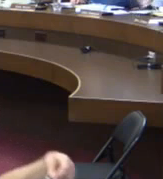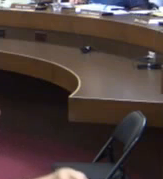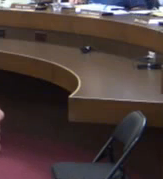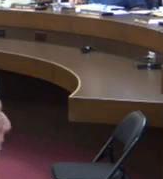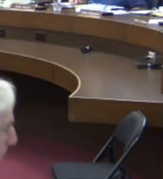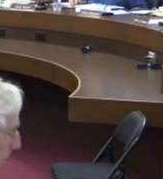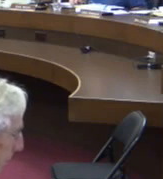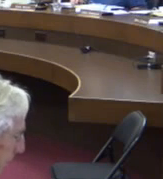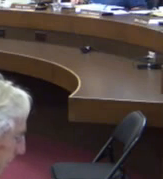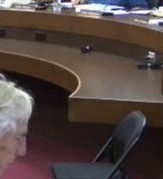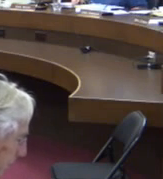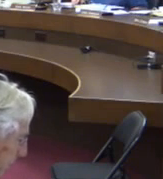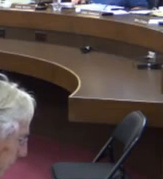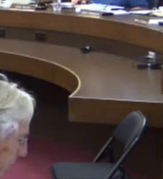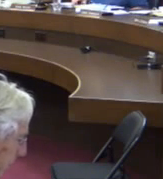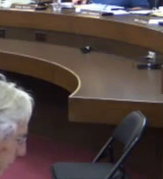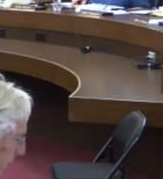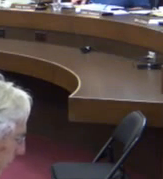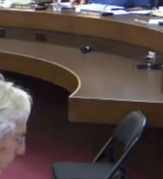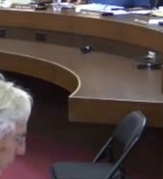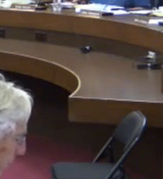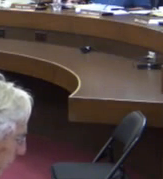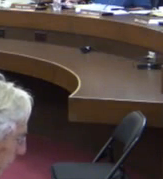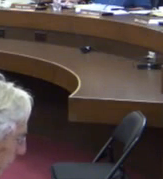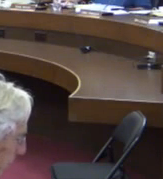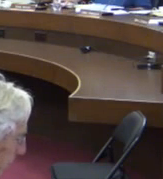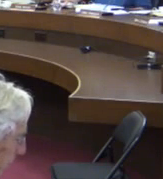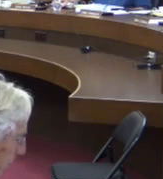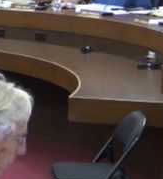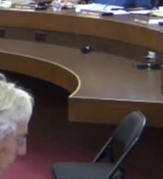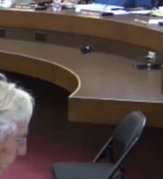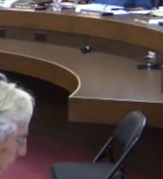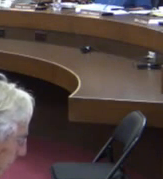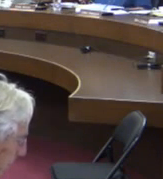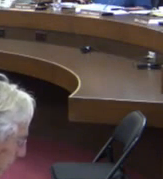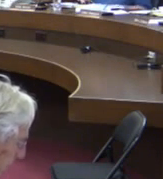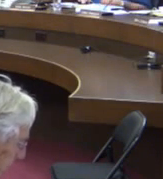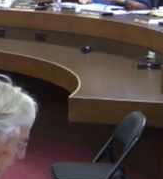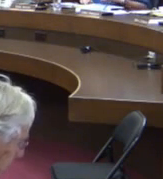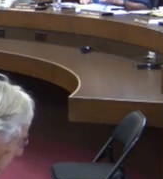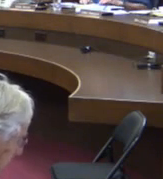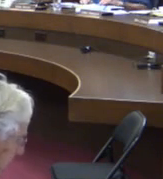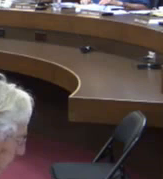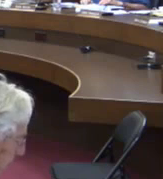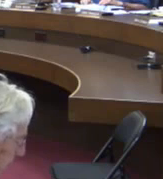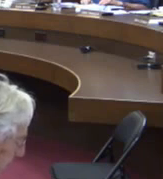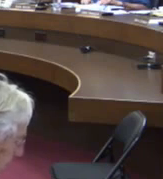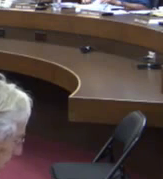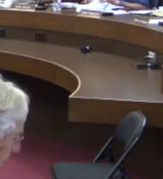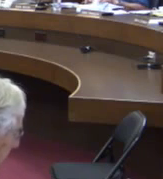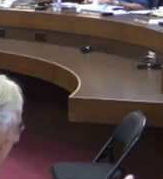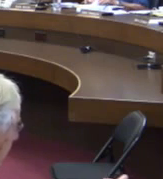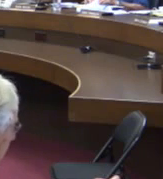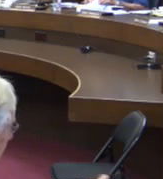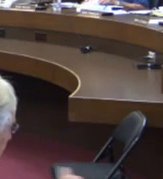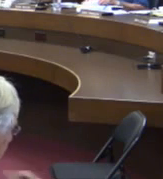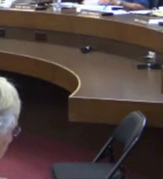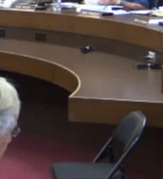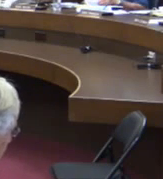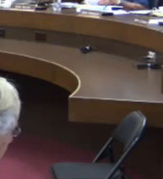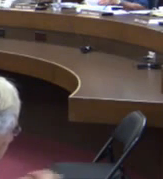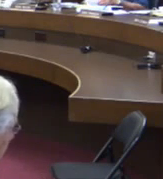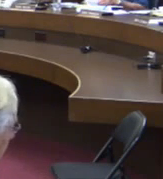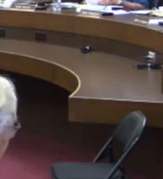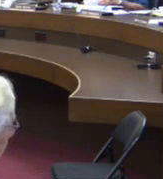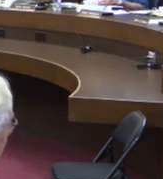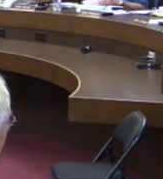me, I'm thinking with a solar, maybe we would be going the other way. We won't go the other